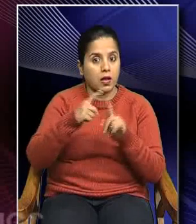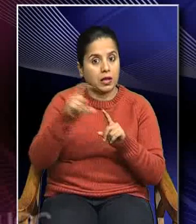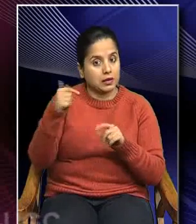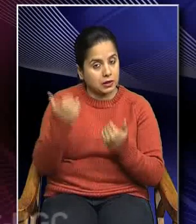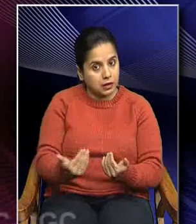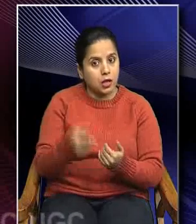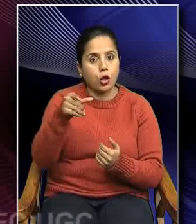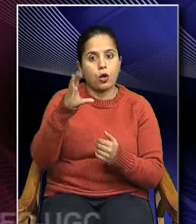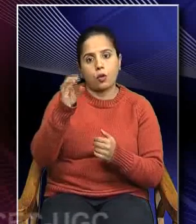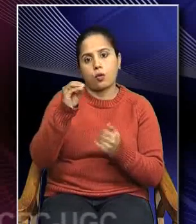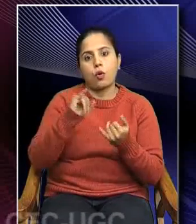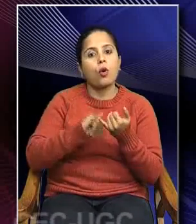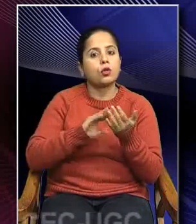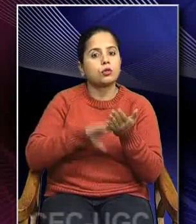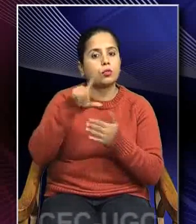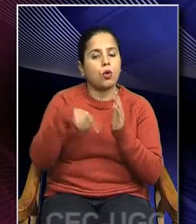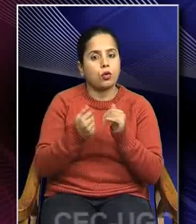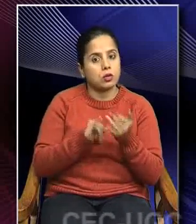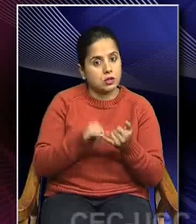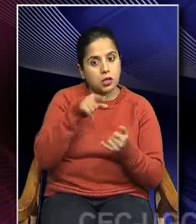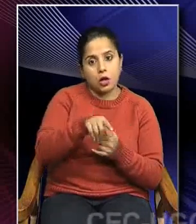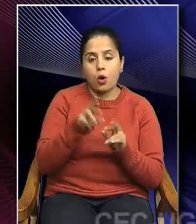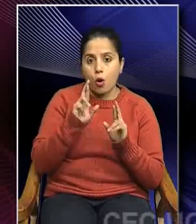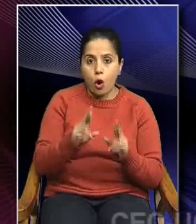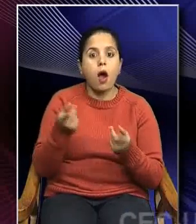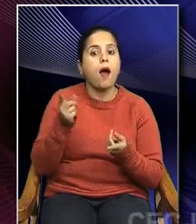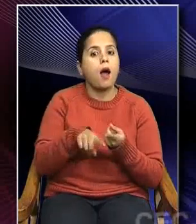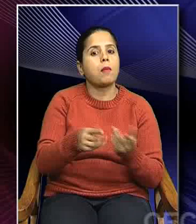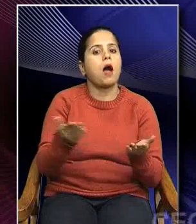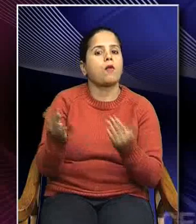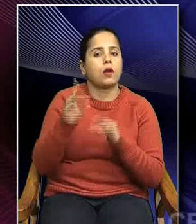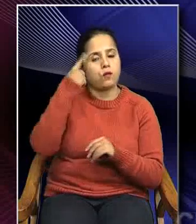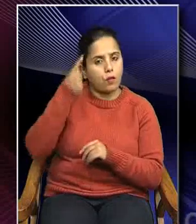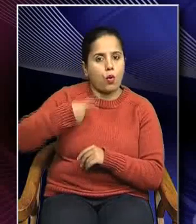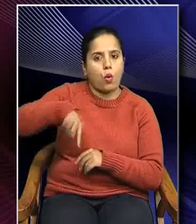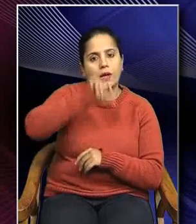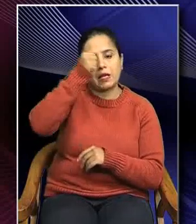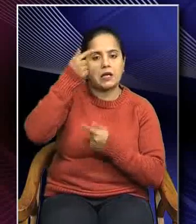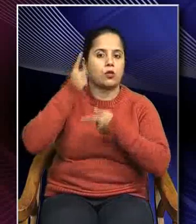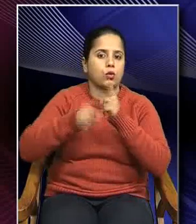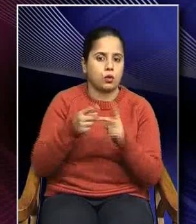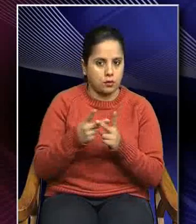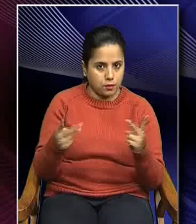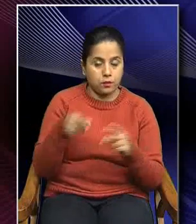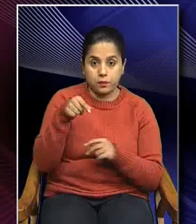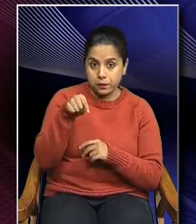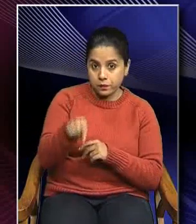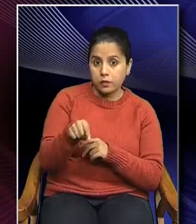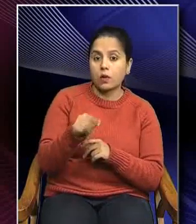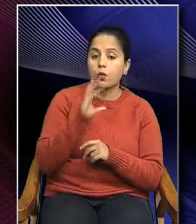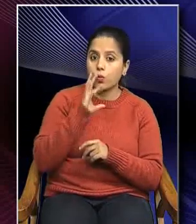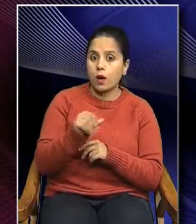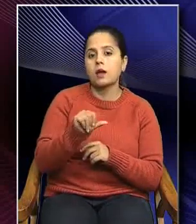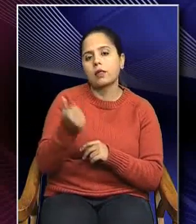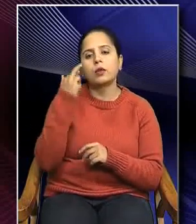the earliest that are available to us in Indian history, and that's yet